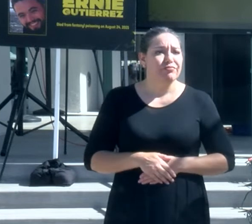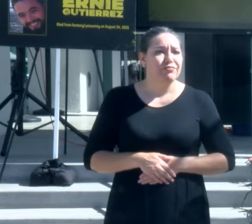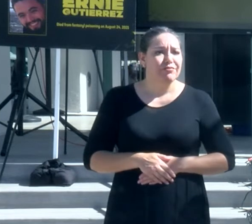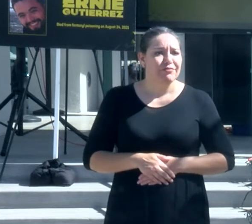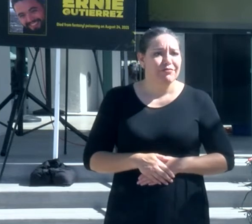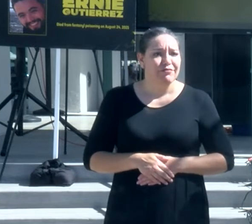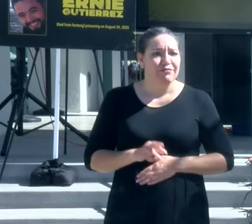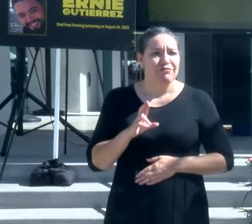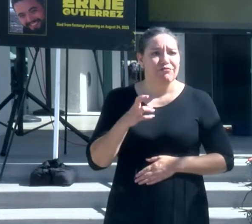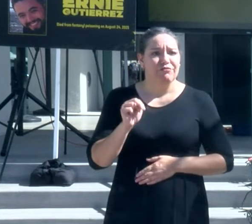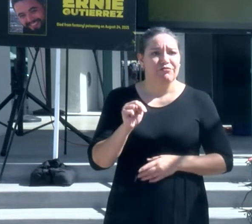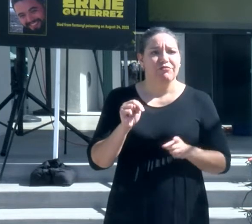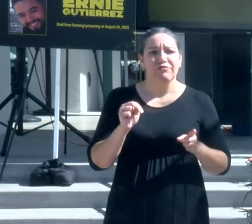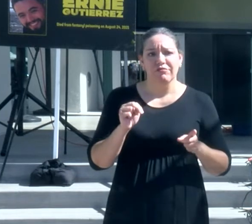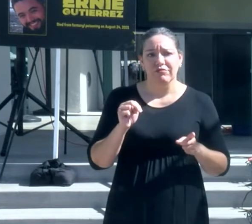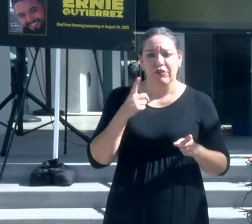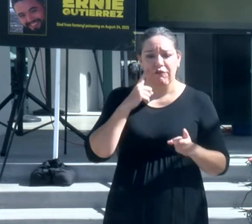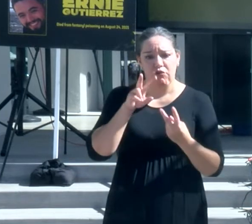ahead, Rob.